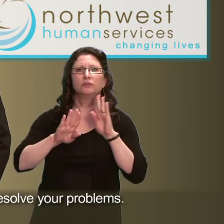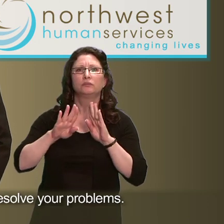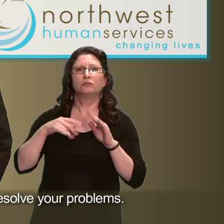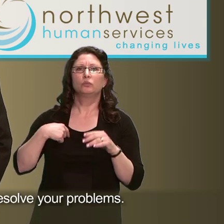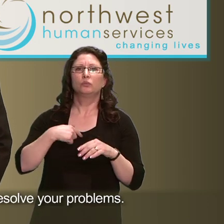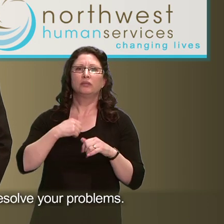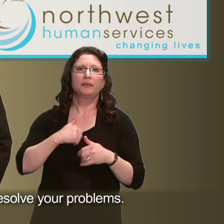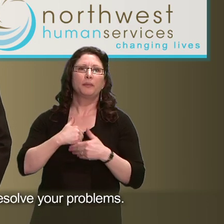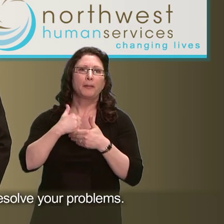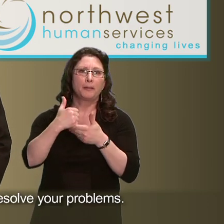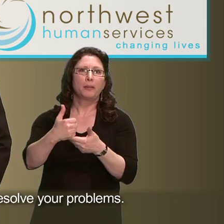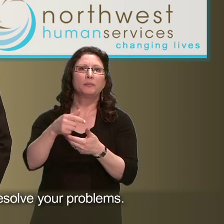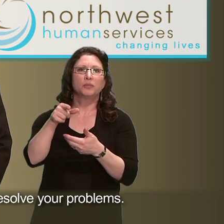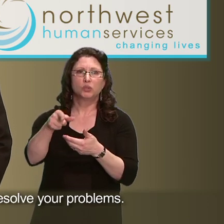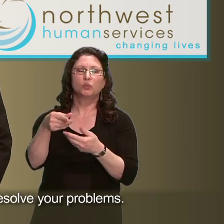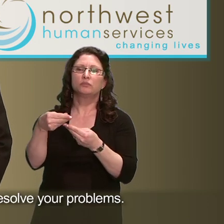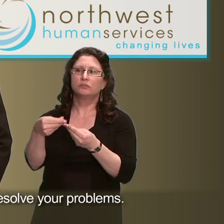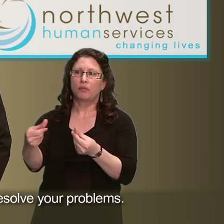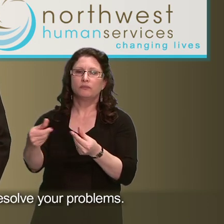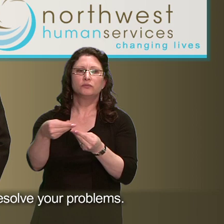resolve your problems.